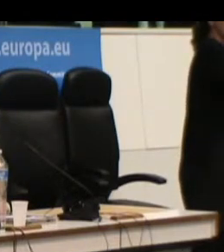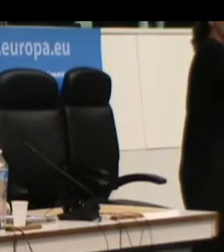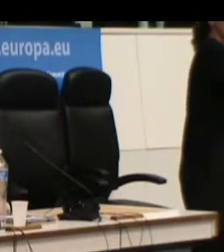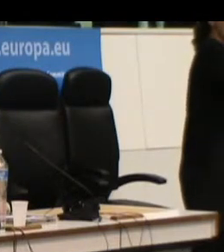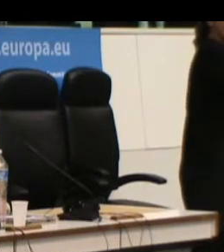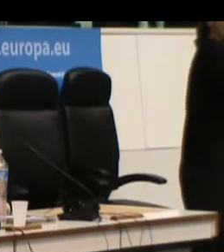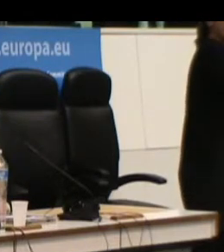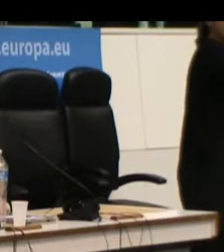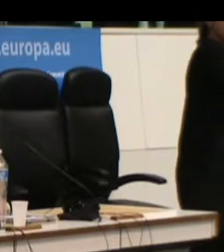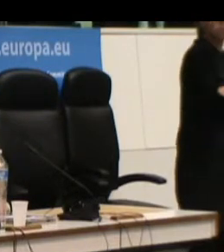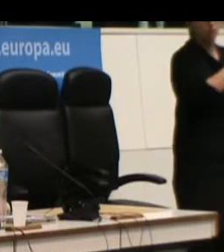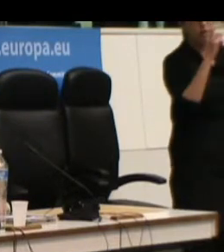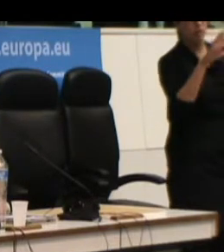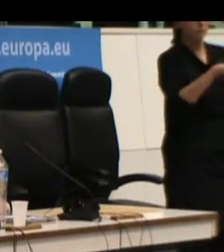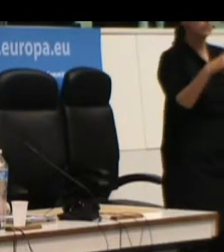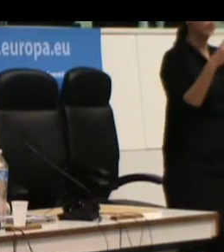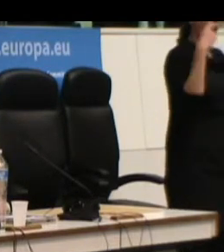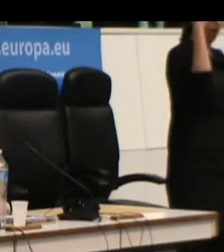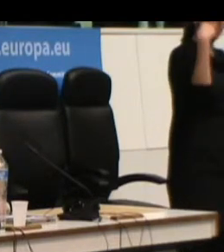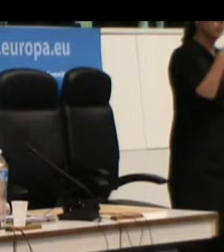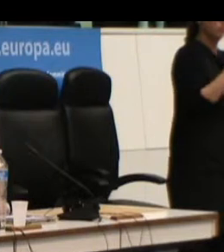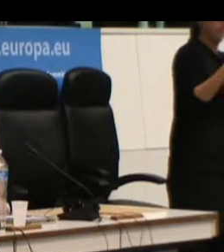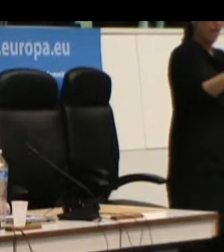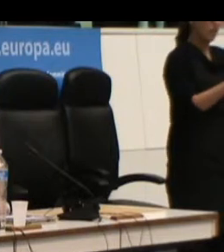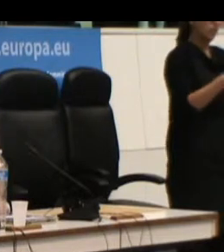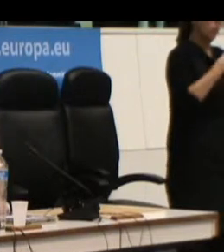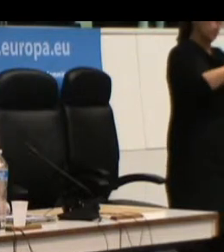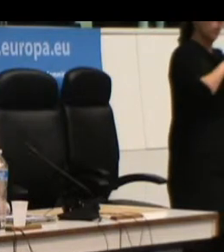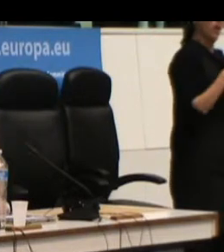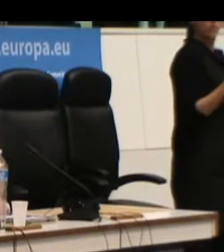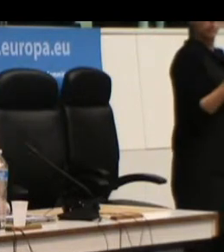of Wandsworth. So we have 26 library buildings right now.